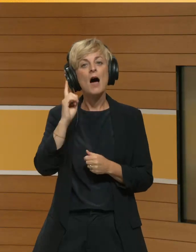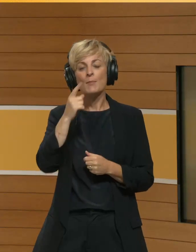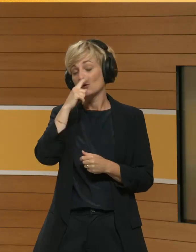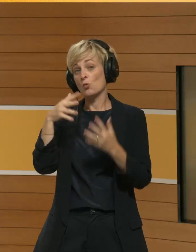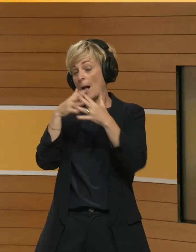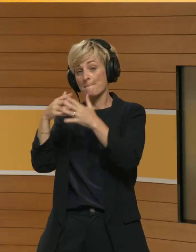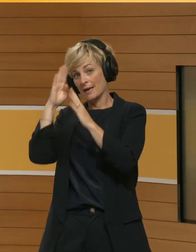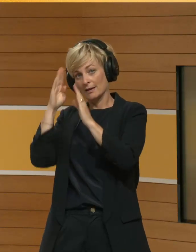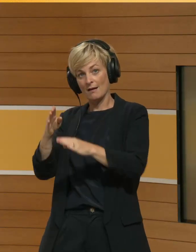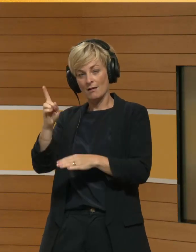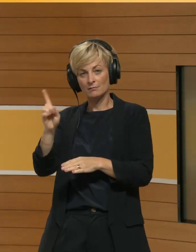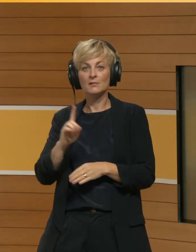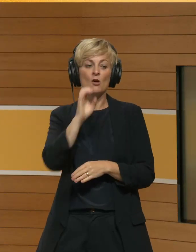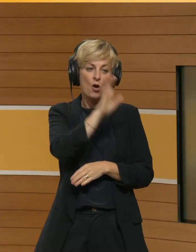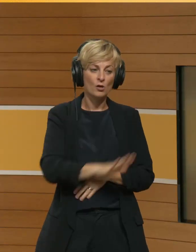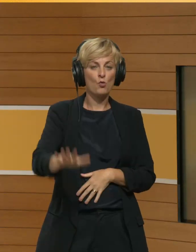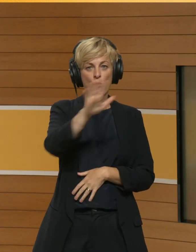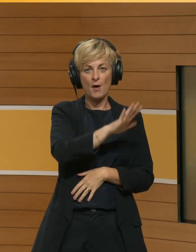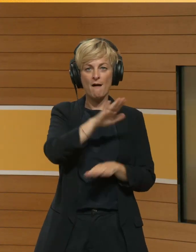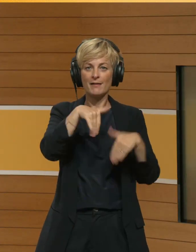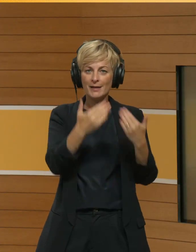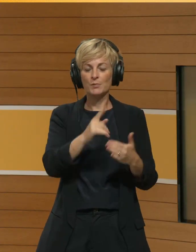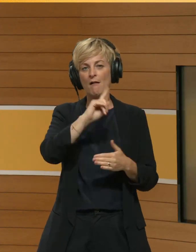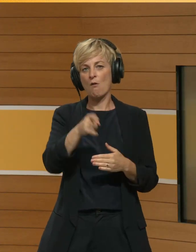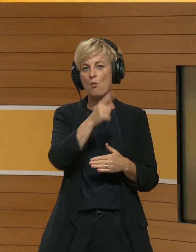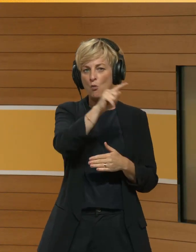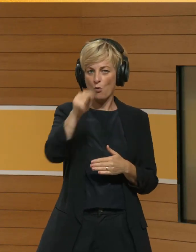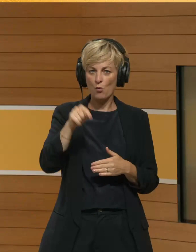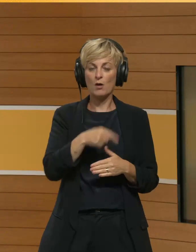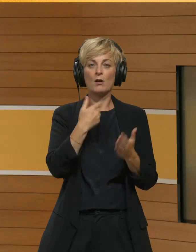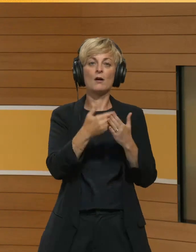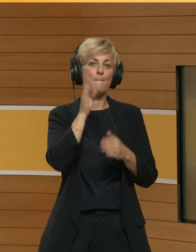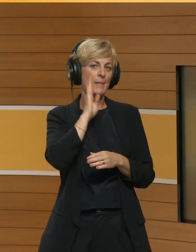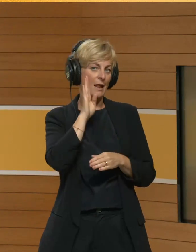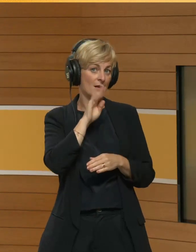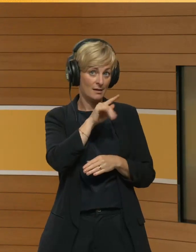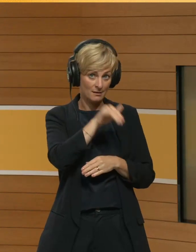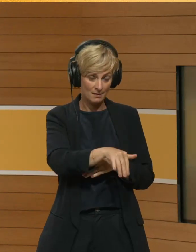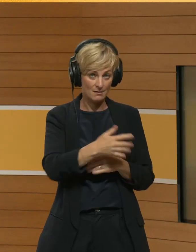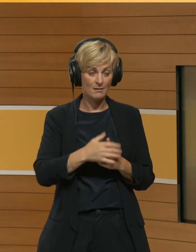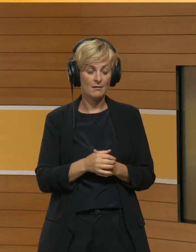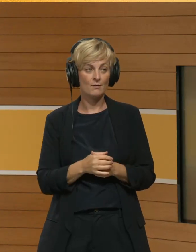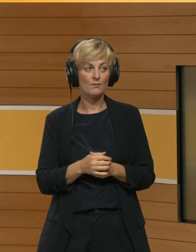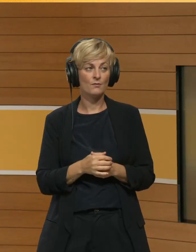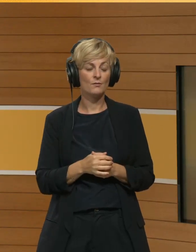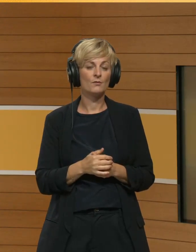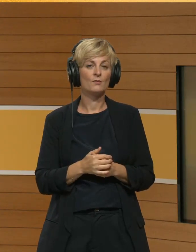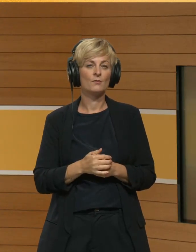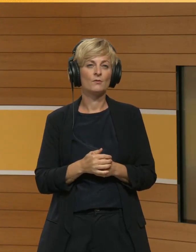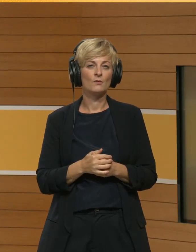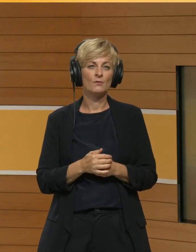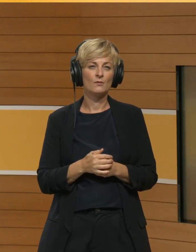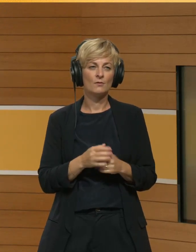mainly Belgium, like Antwerp. I think there's one or two that got Pathway, which is a kind